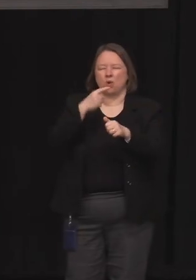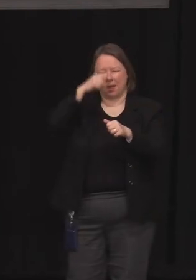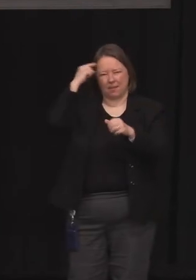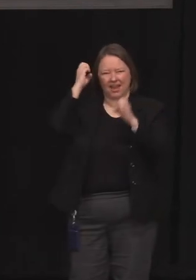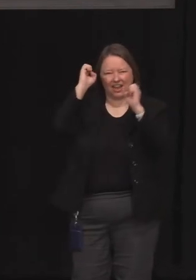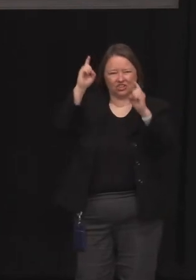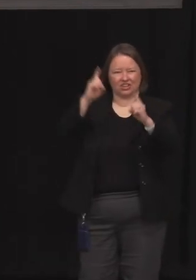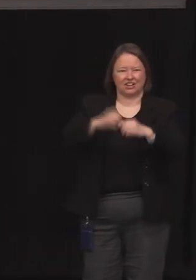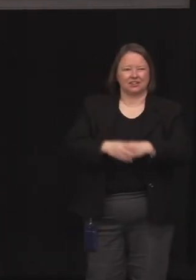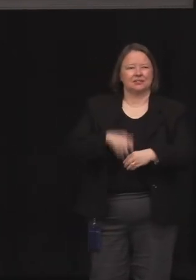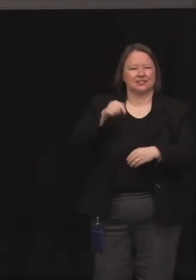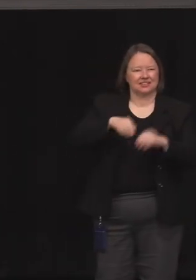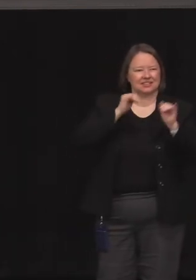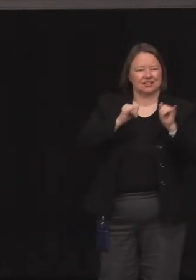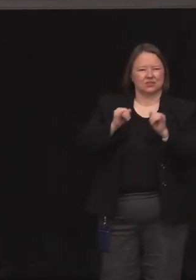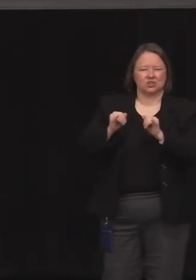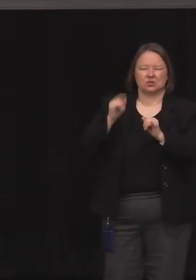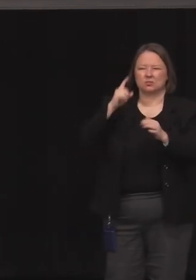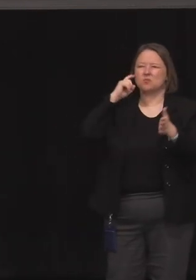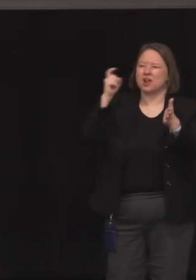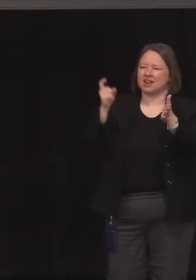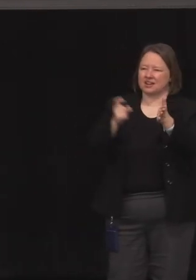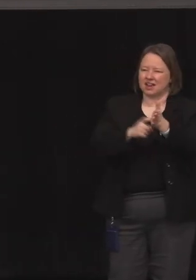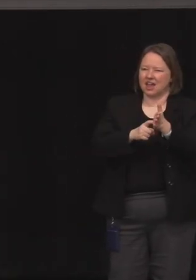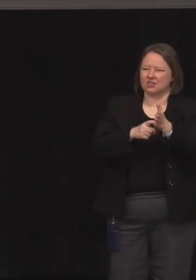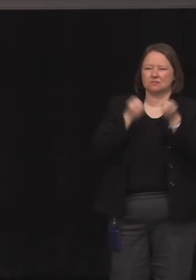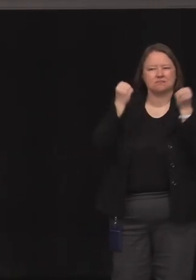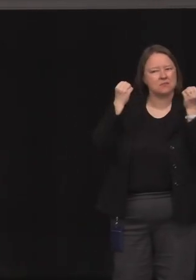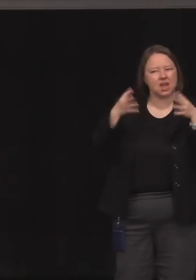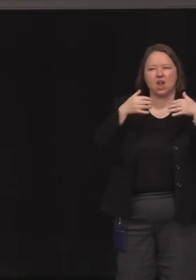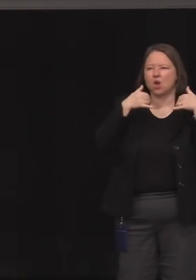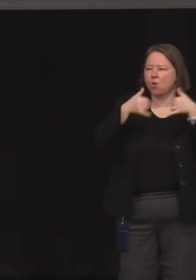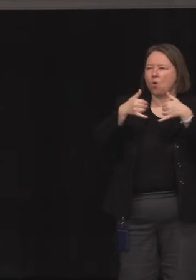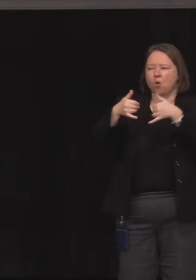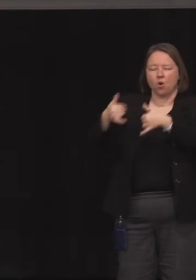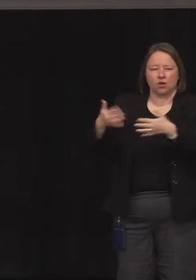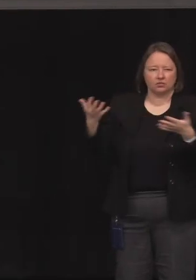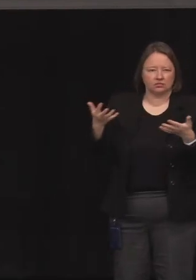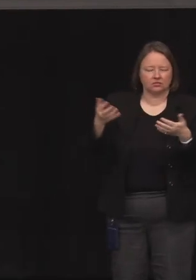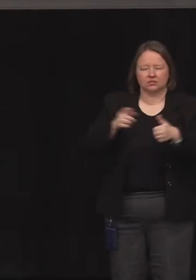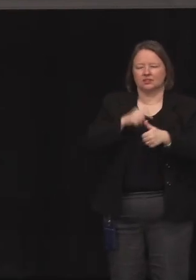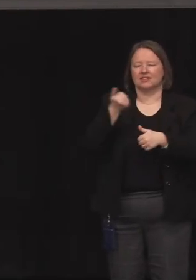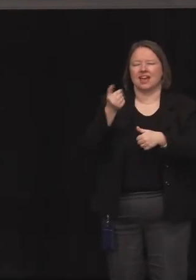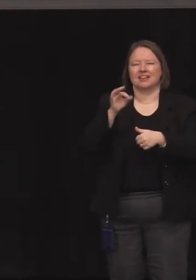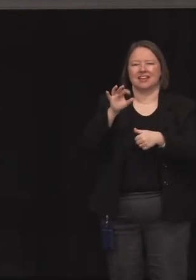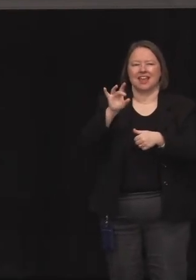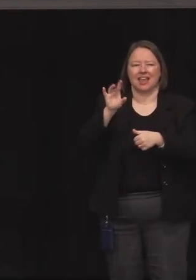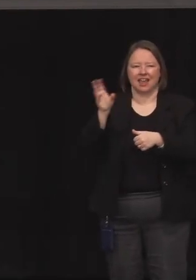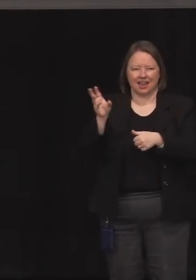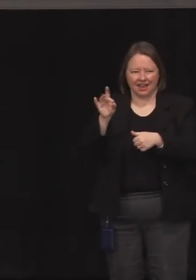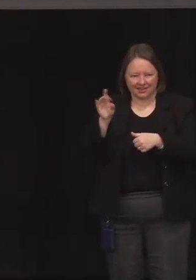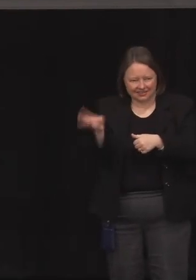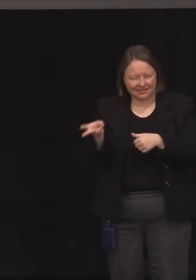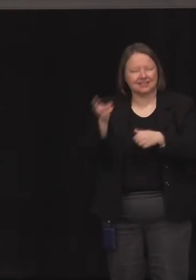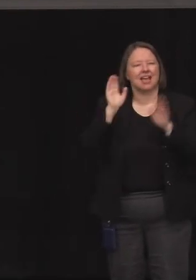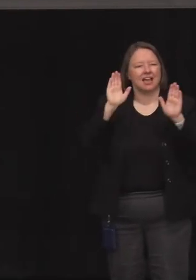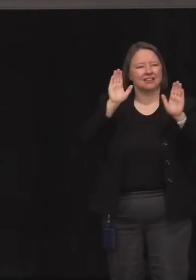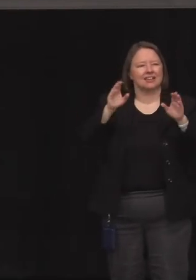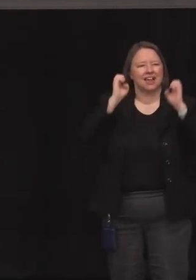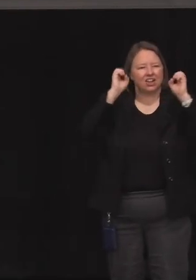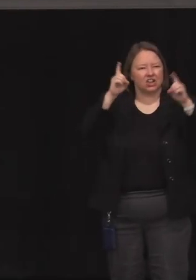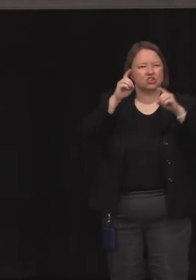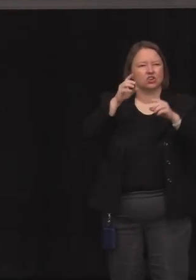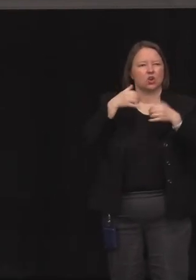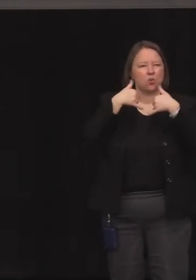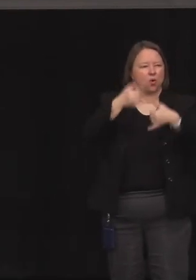educator. This individual has been recognized with numerous awards, including 1986 Excellence in Education Award for